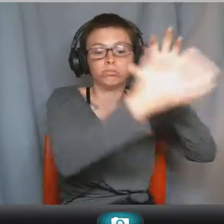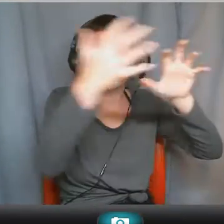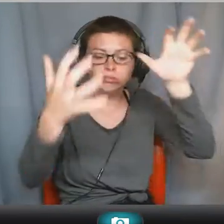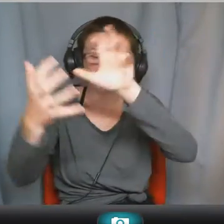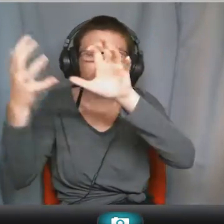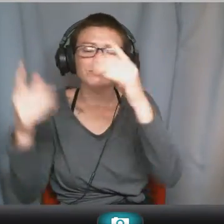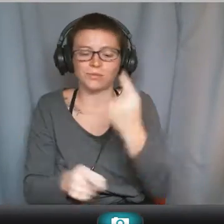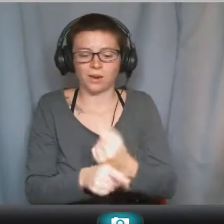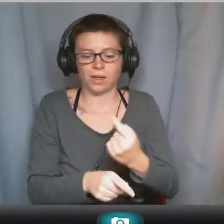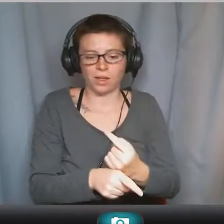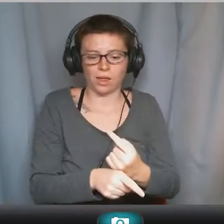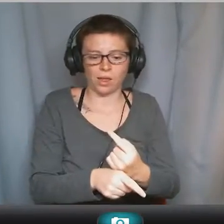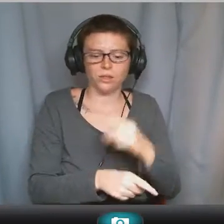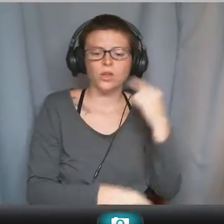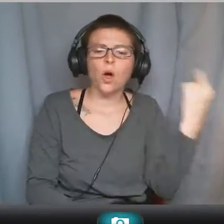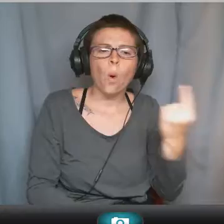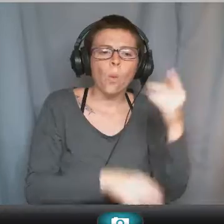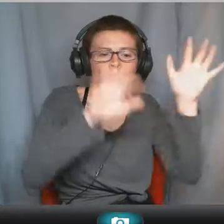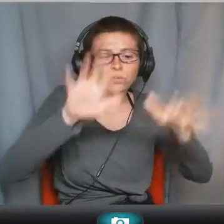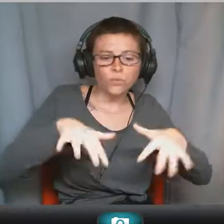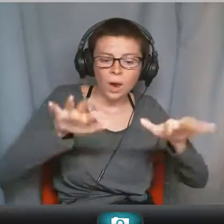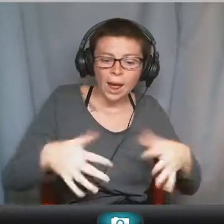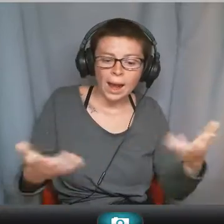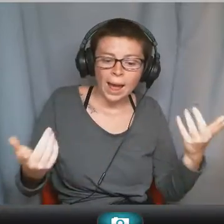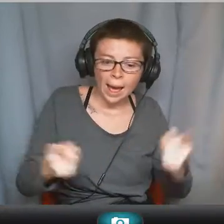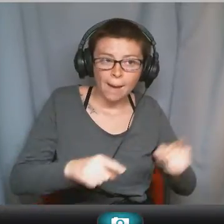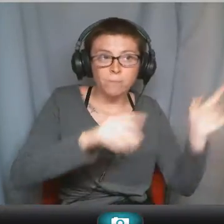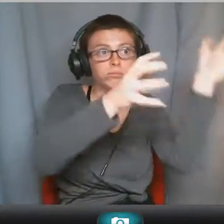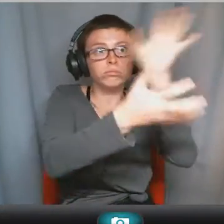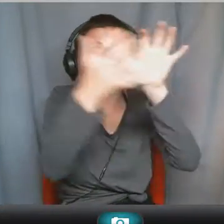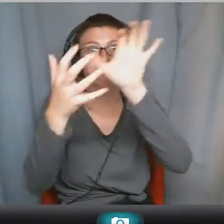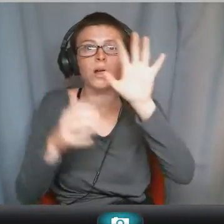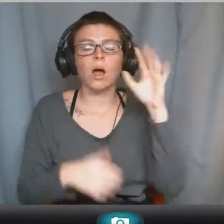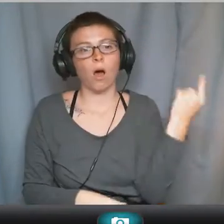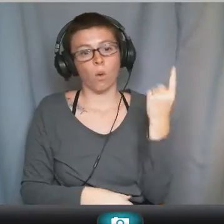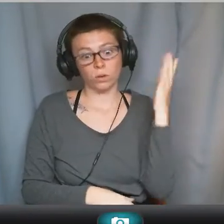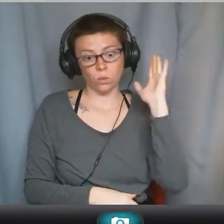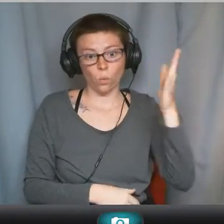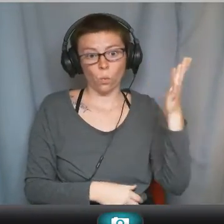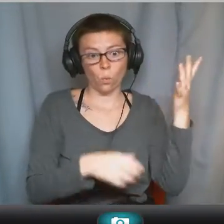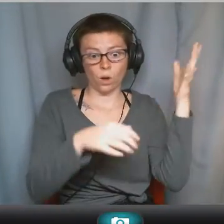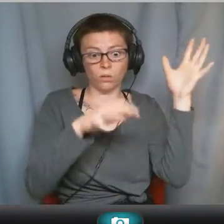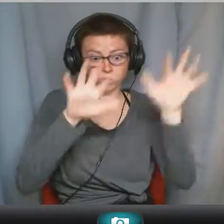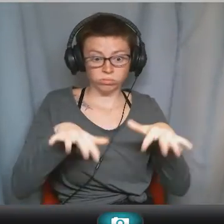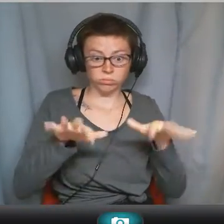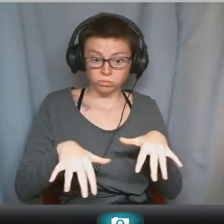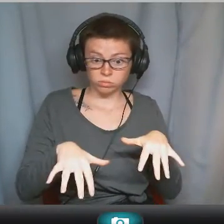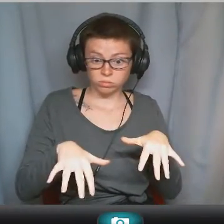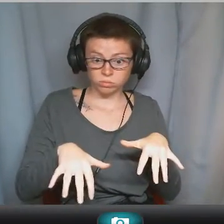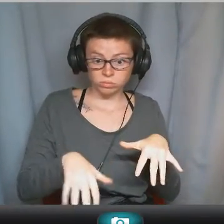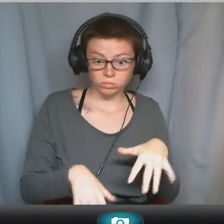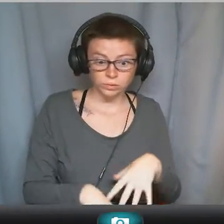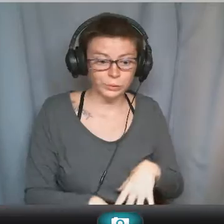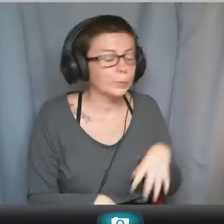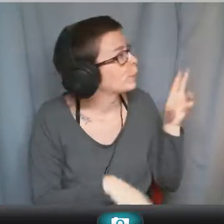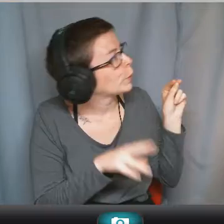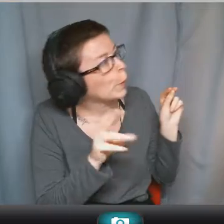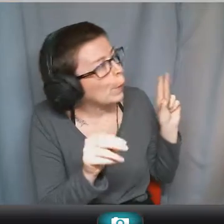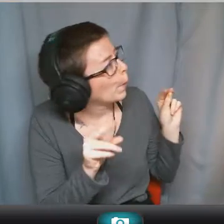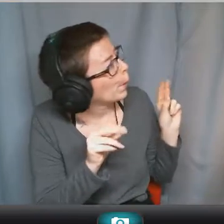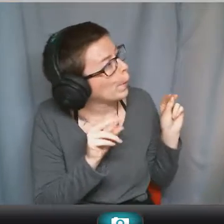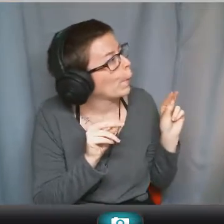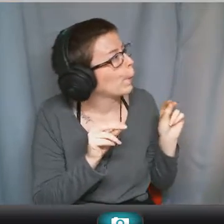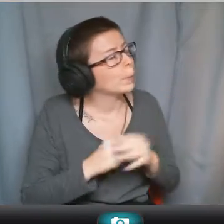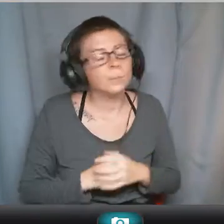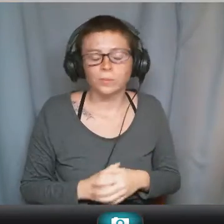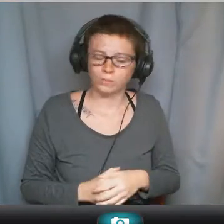when it's overcast? No. No, it's just kind of a foggy, dark day. Right. Are